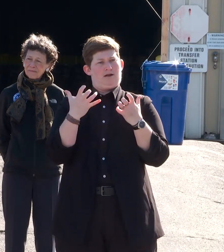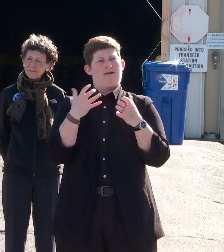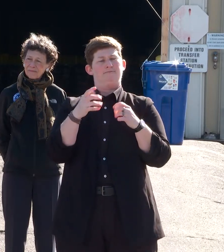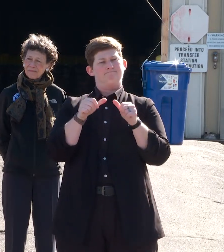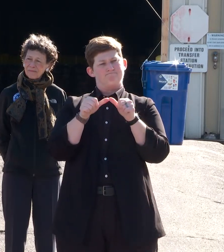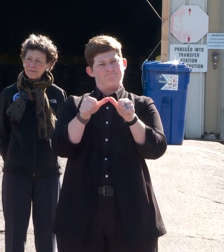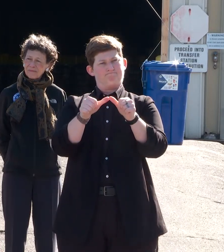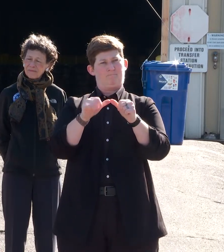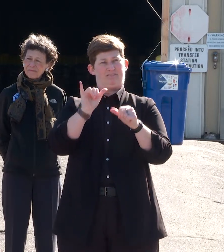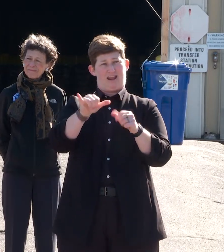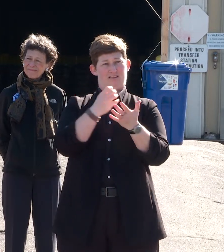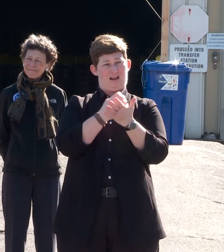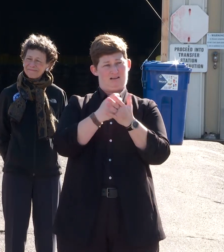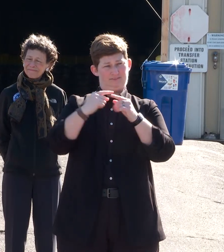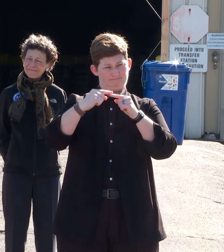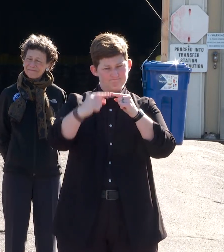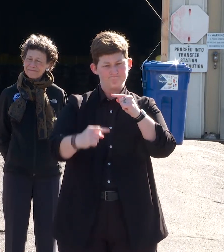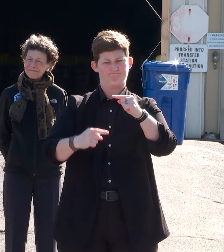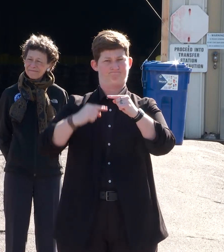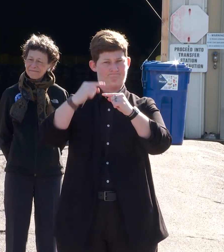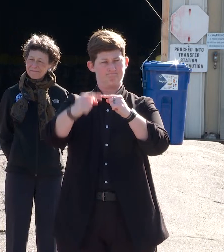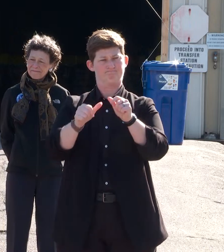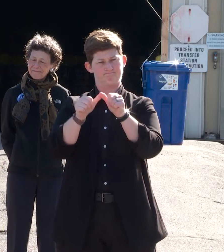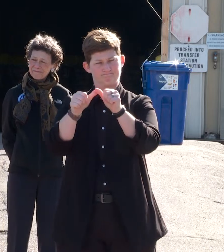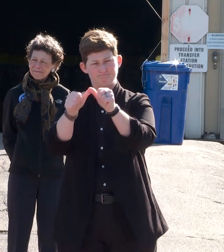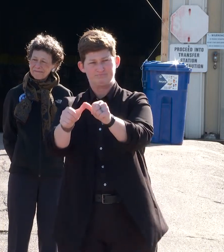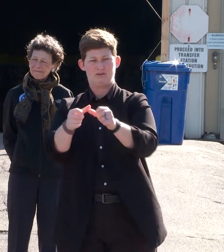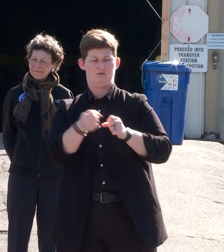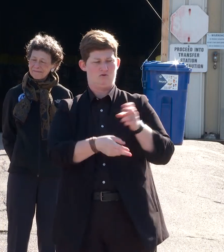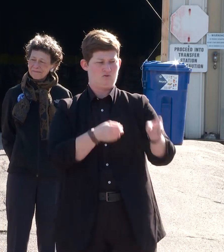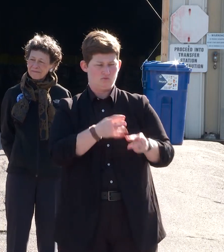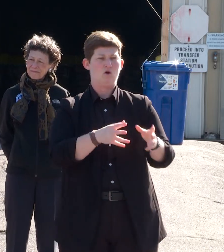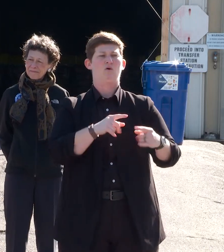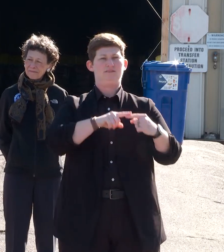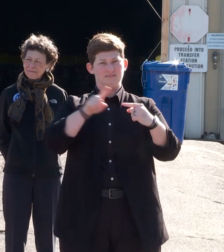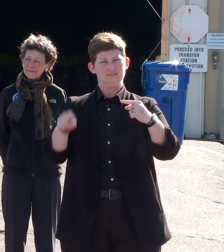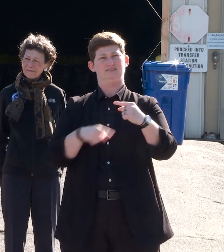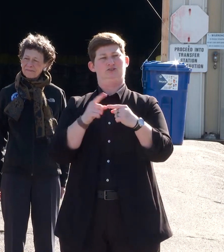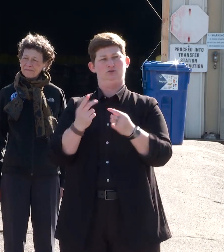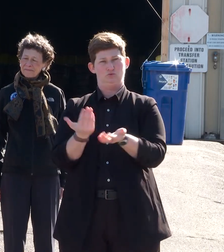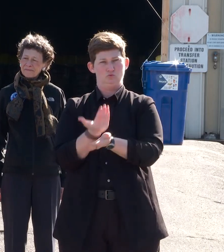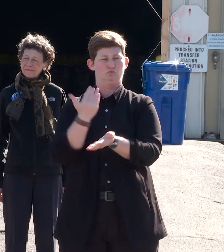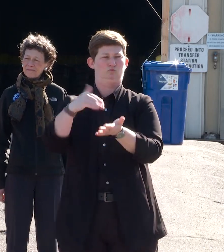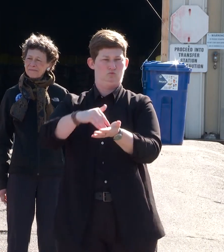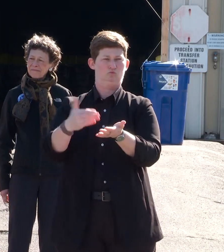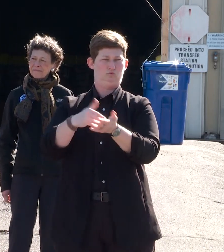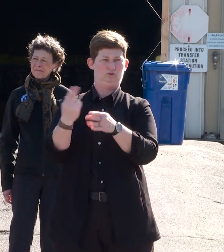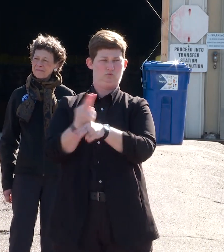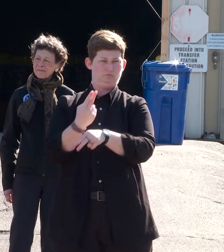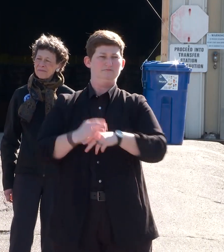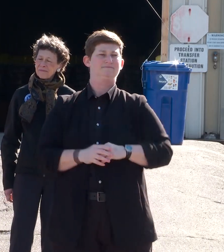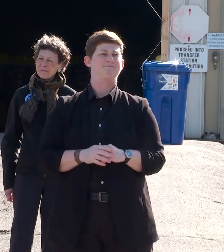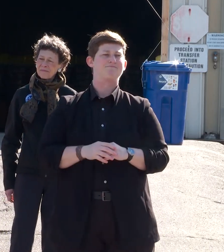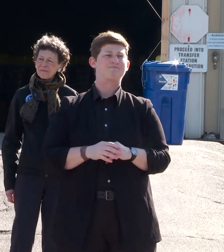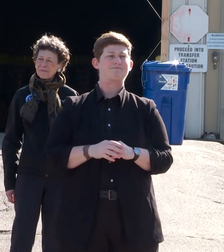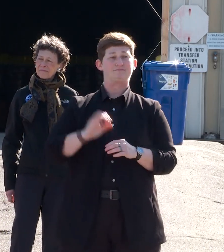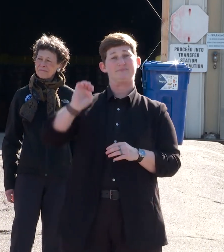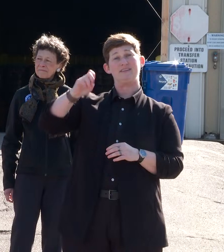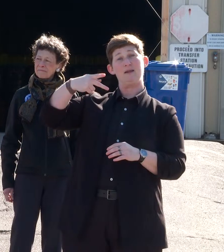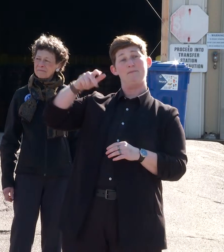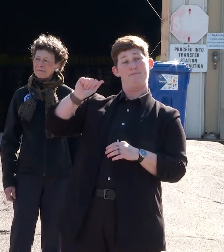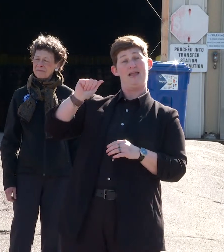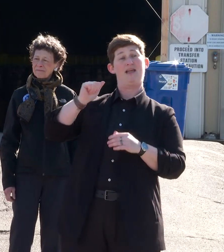not throwing away so much stuff, and move closer to EPA's national recycling goal of increasing the